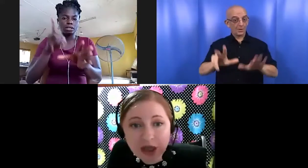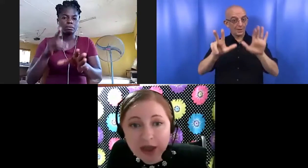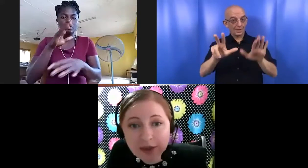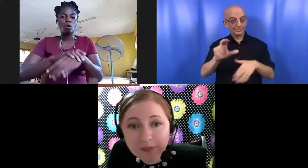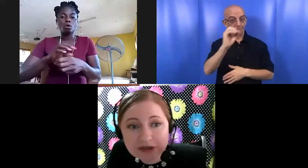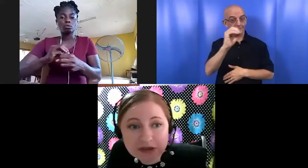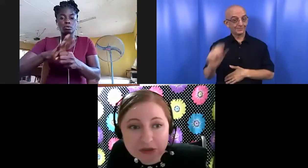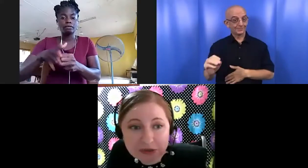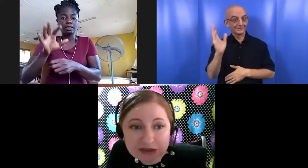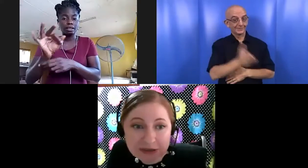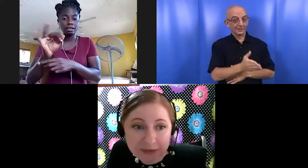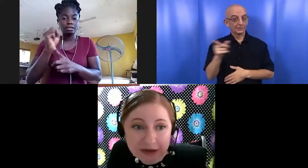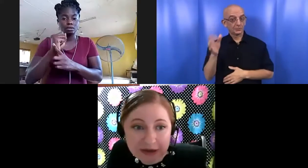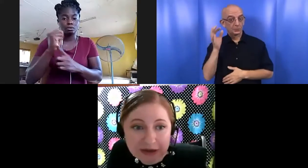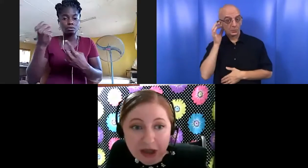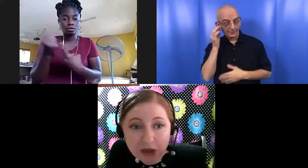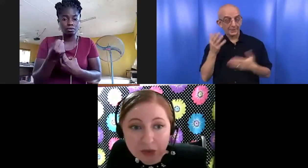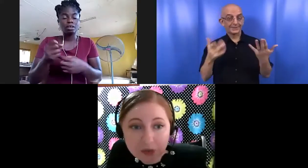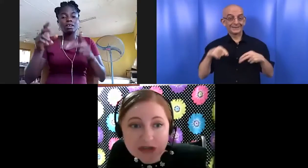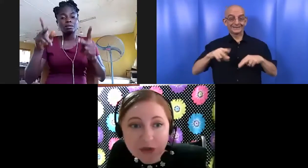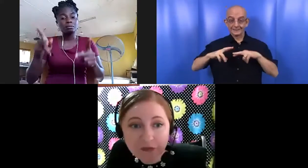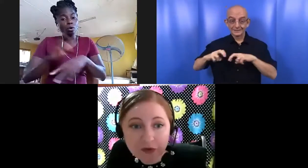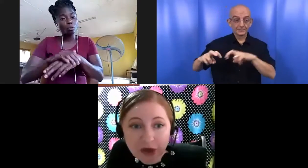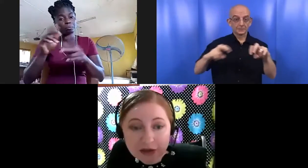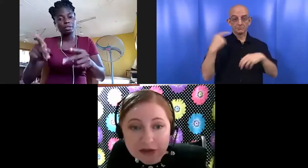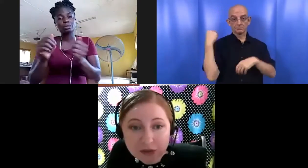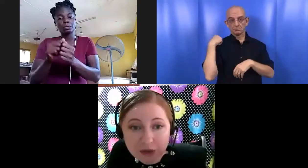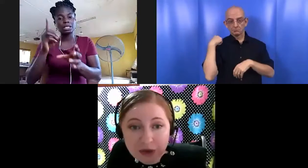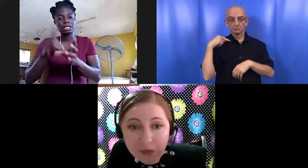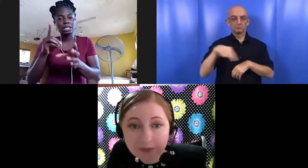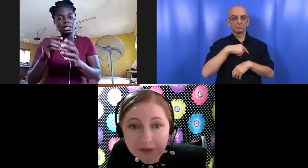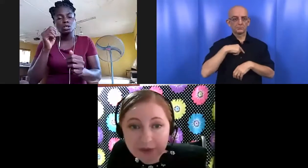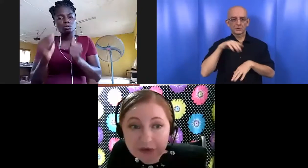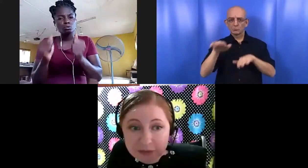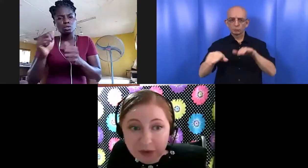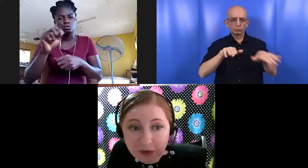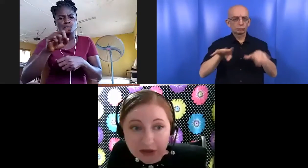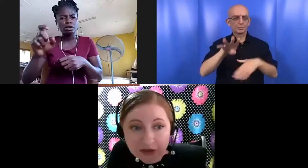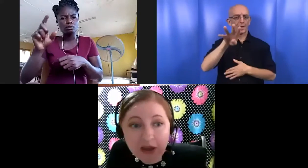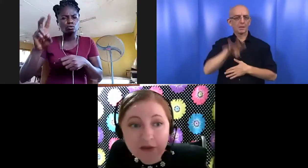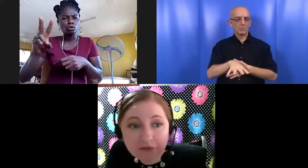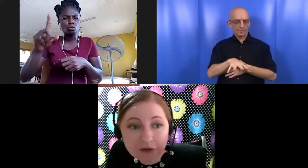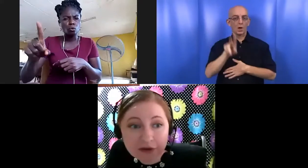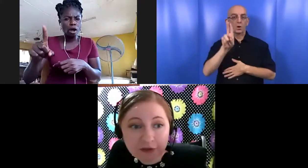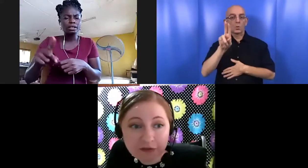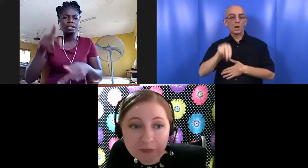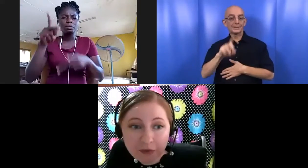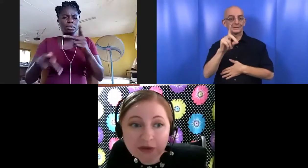situation and persons with disabilities, to which 421 people responded,